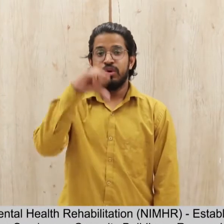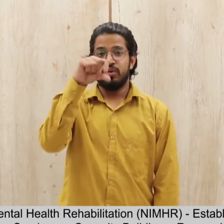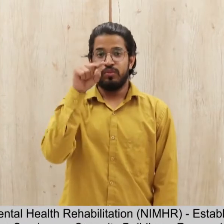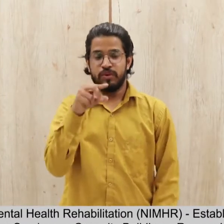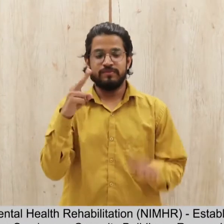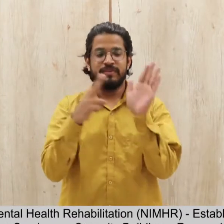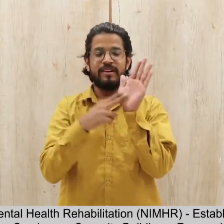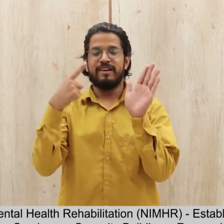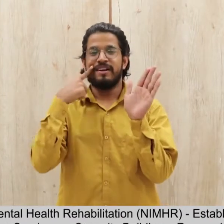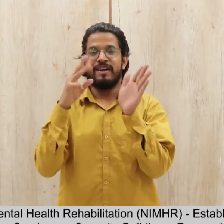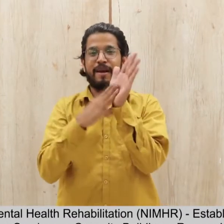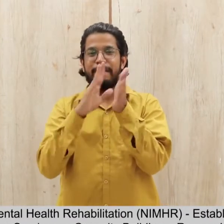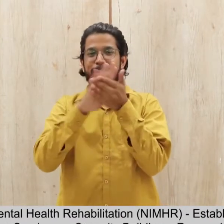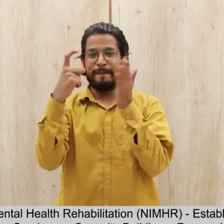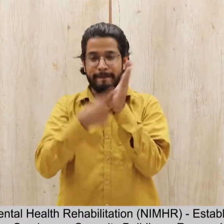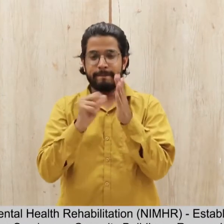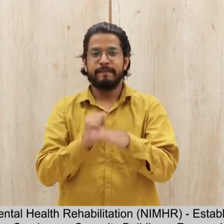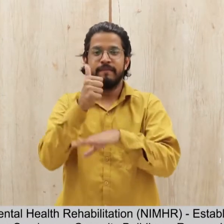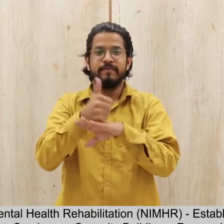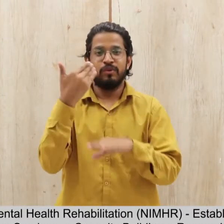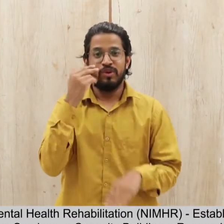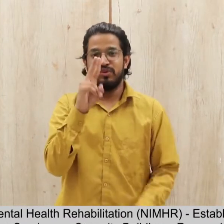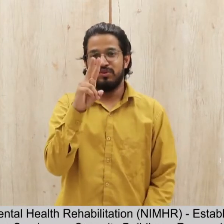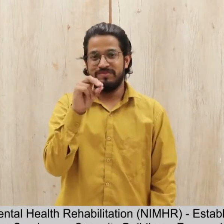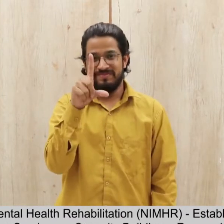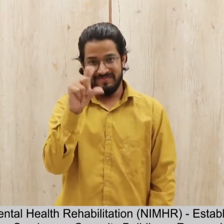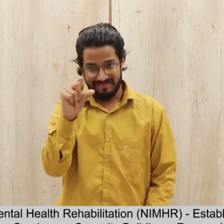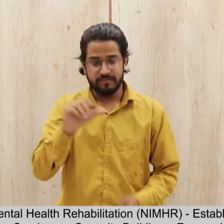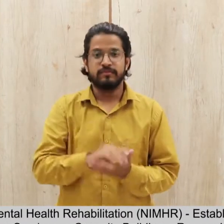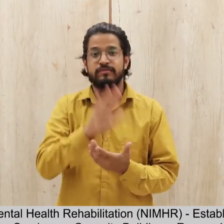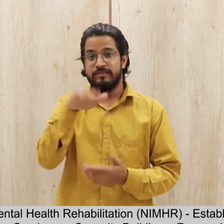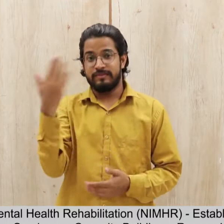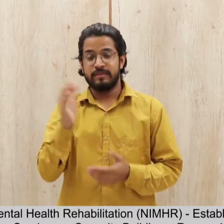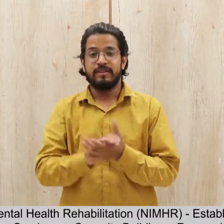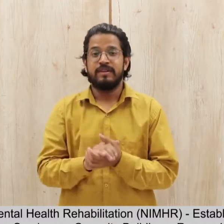Ninth, National Institute of Mental Health Rehabilitation, NIMHR, established in